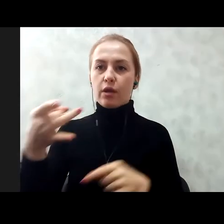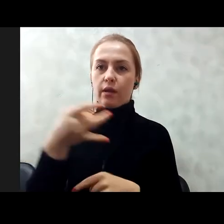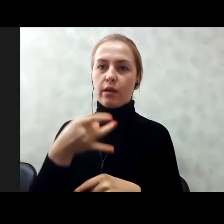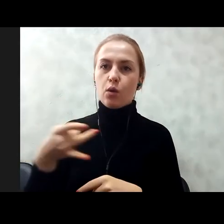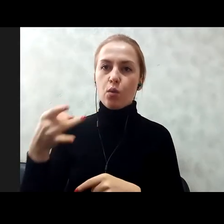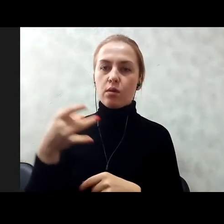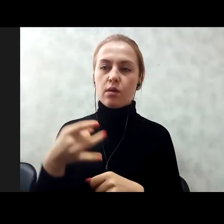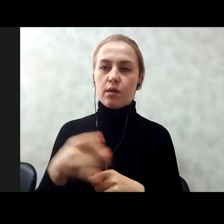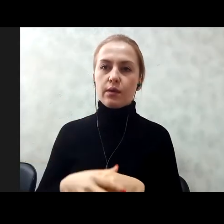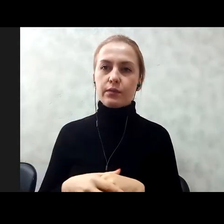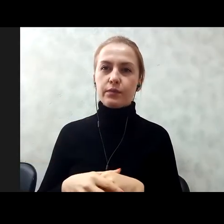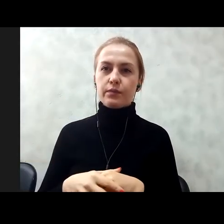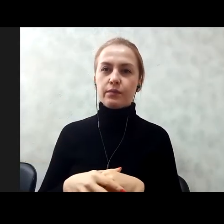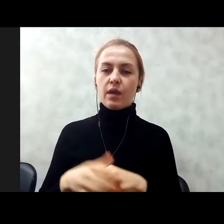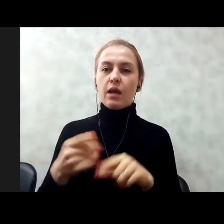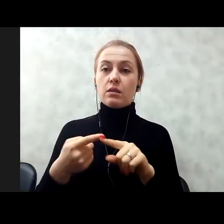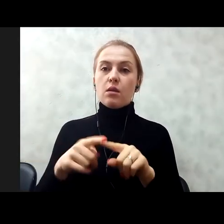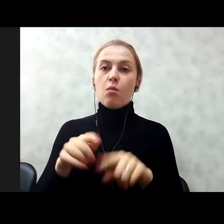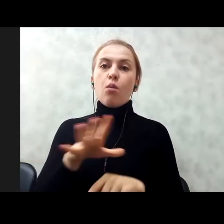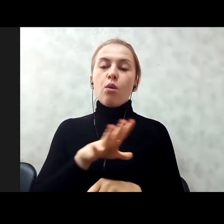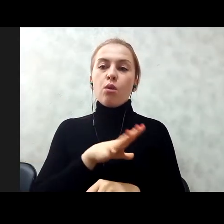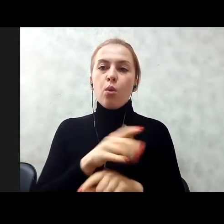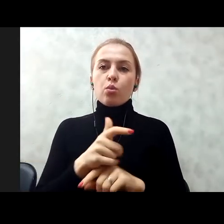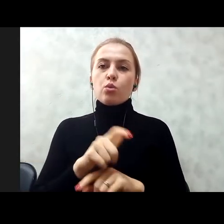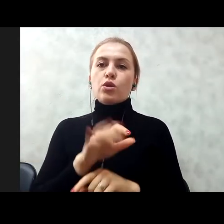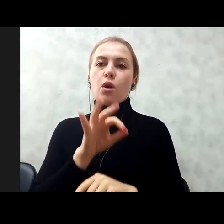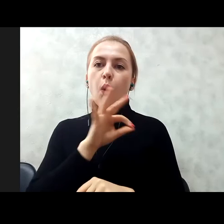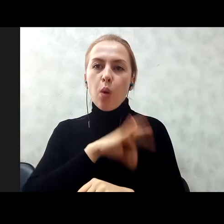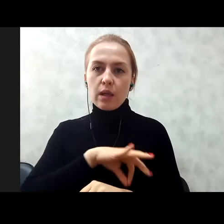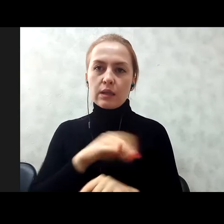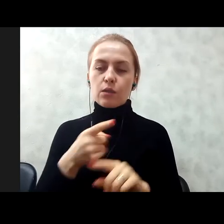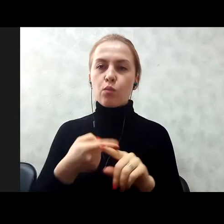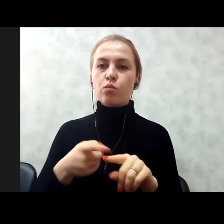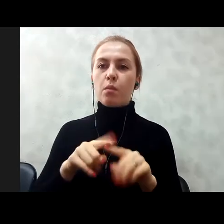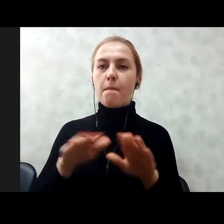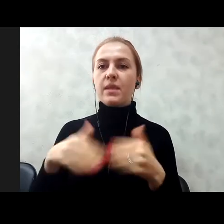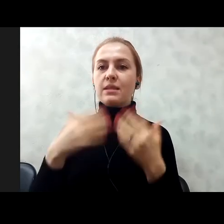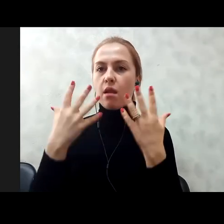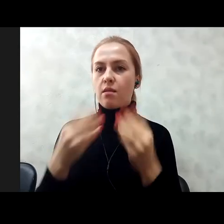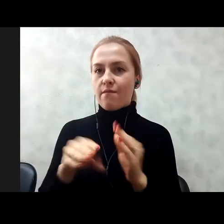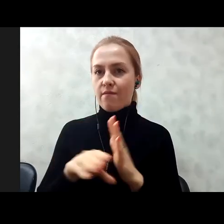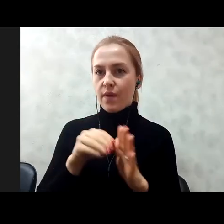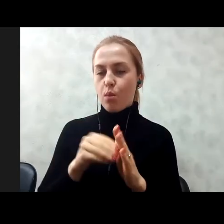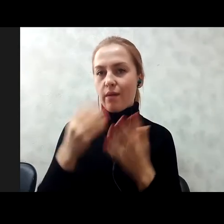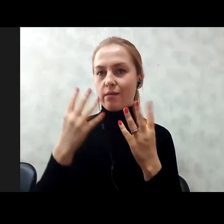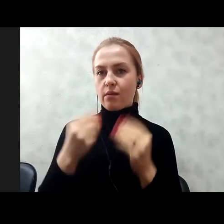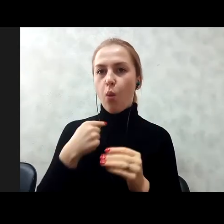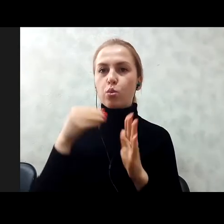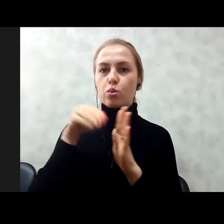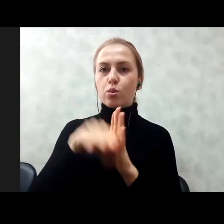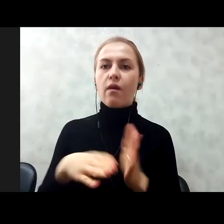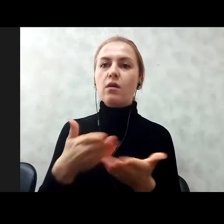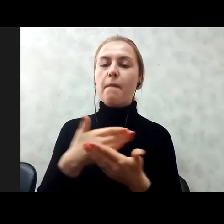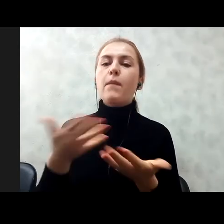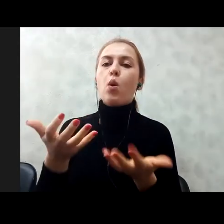useful because it allowed the delegation to be briefed after election day and to receive first-hand information.